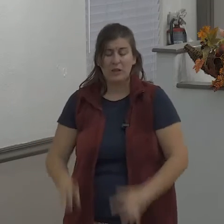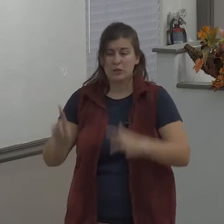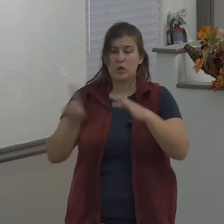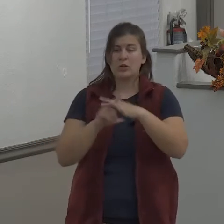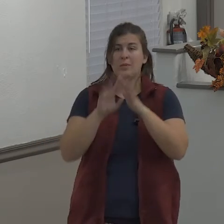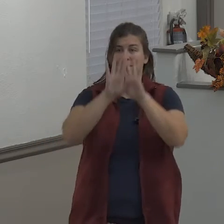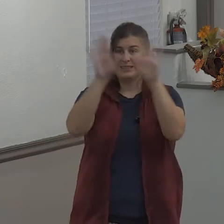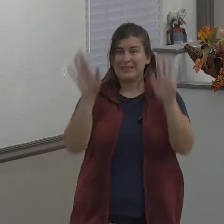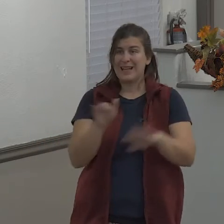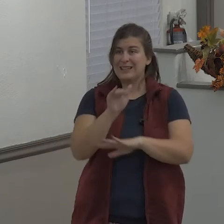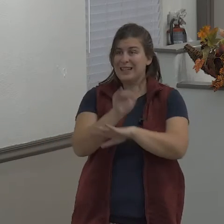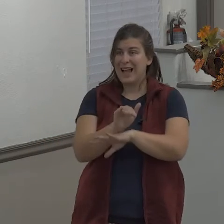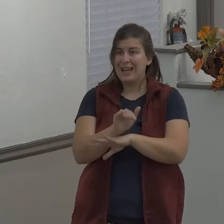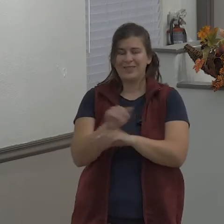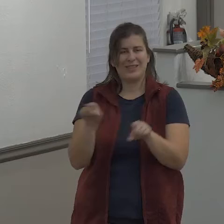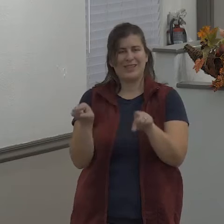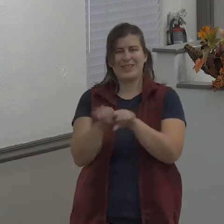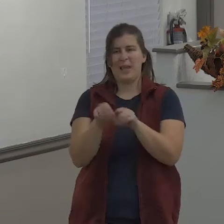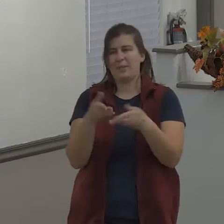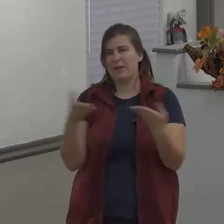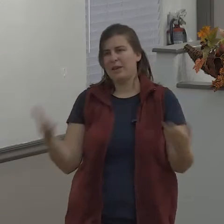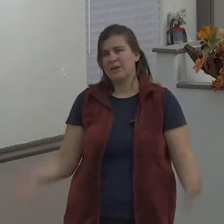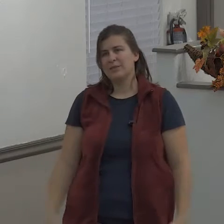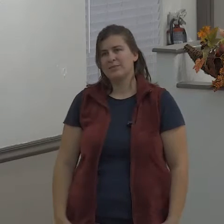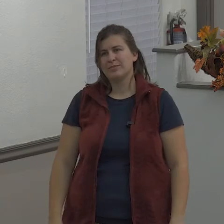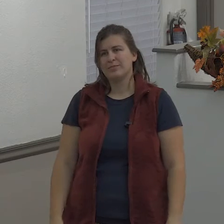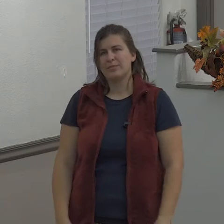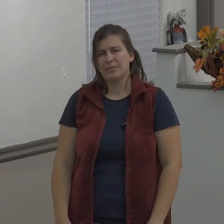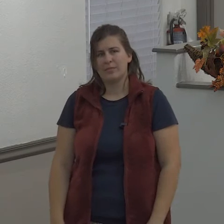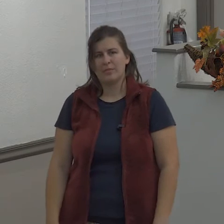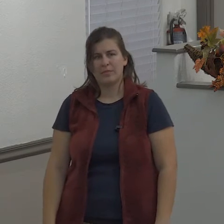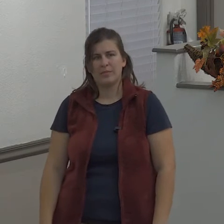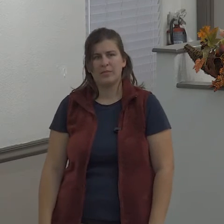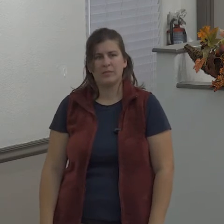He shows up on Sunday night and it's virtually the same thing.